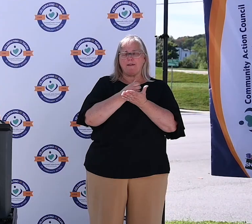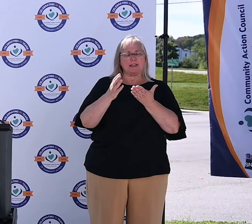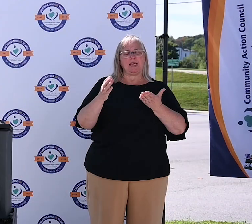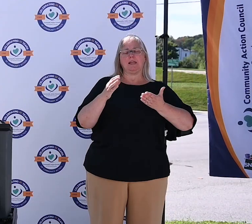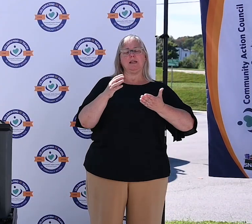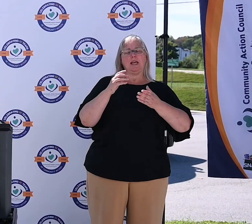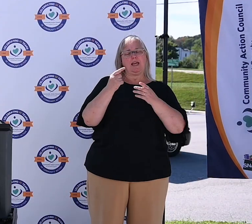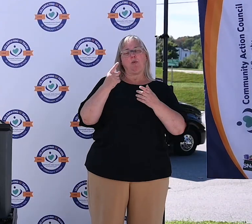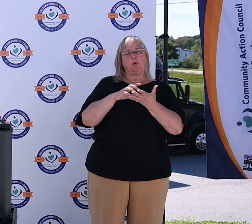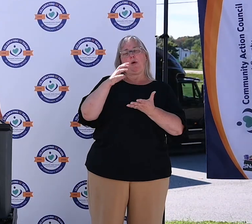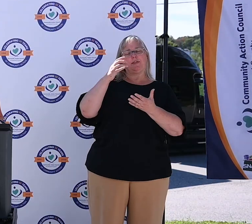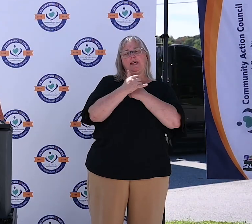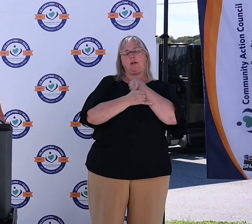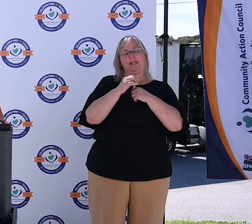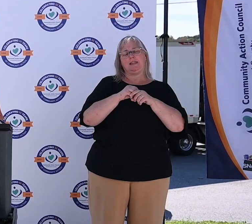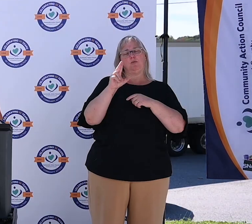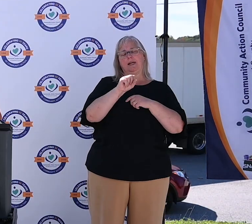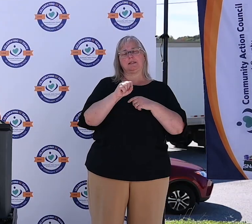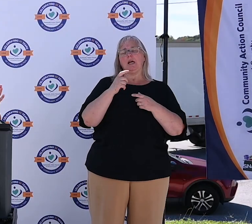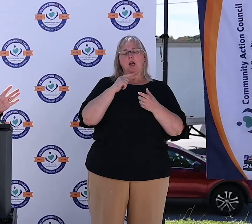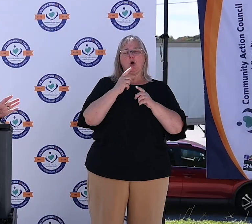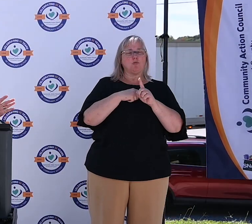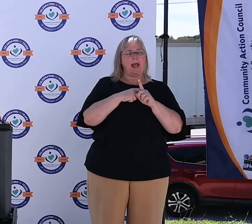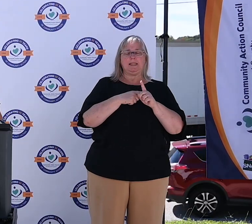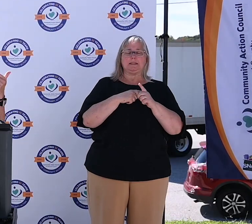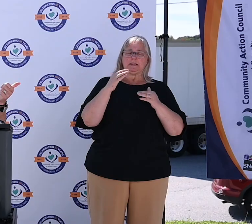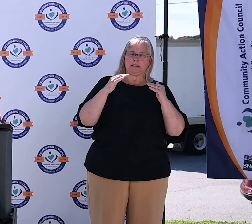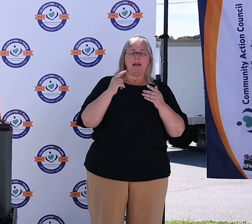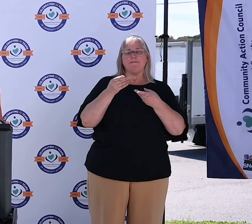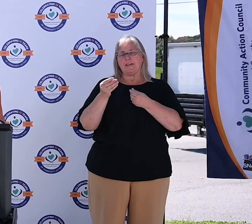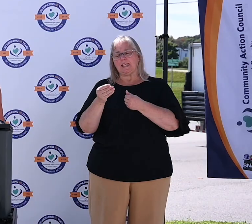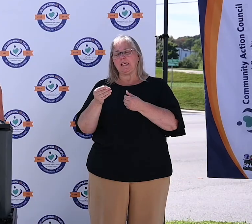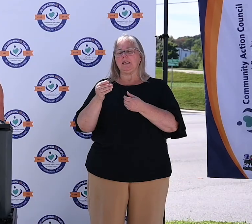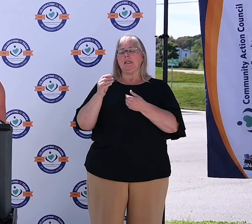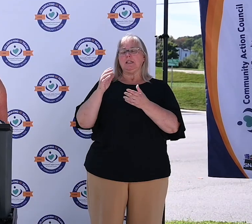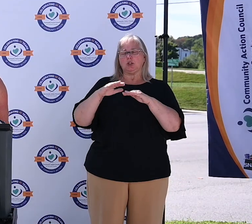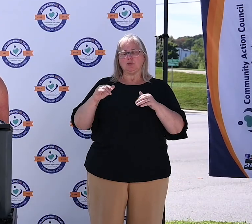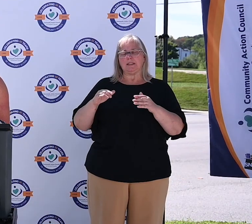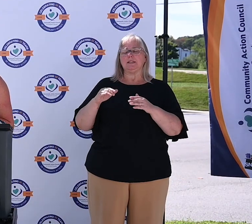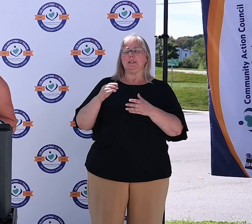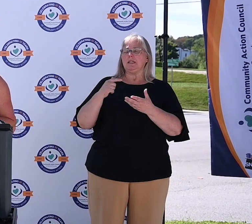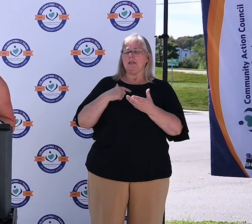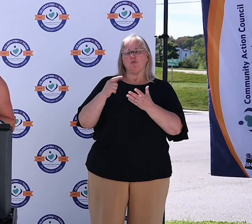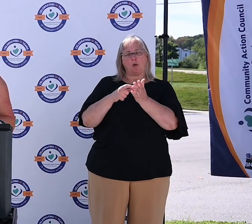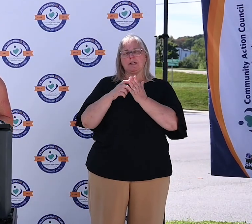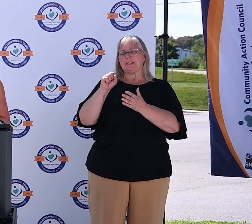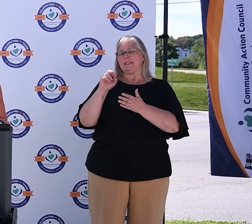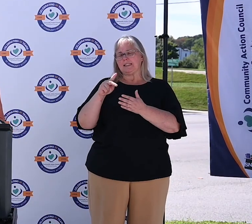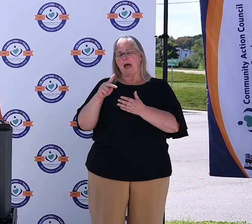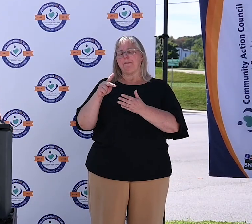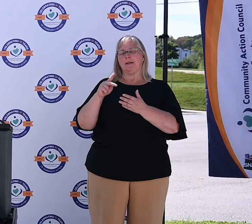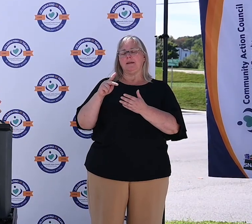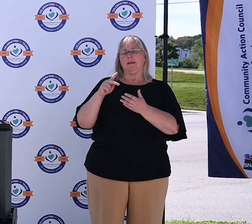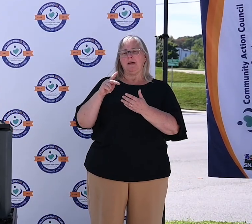rent consumes most of her income, and feeding her children requires a careful balance between her SNAP benefits, visits to the grocery store, and visits to our Howard County